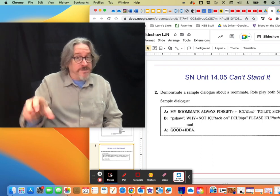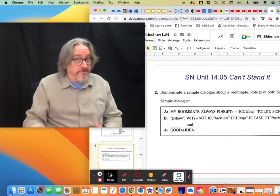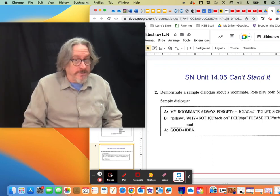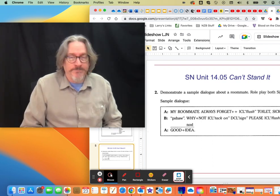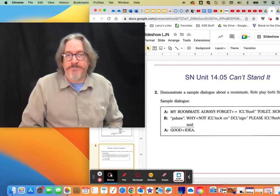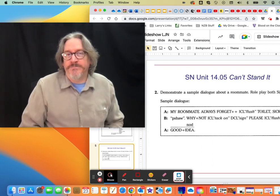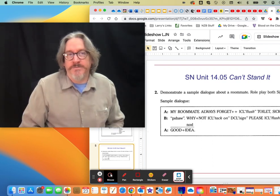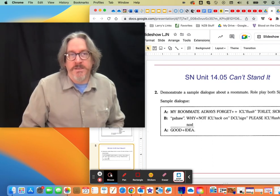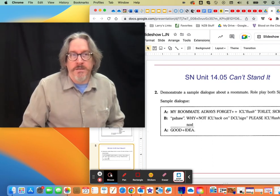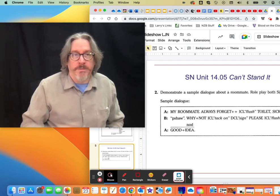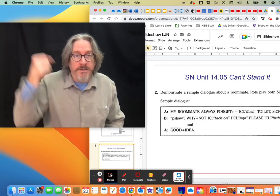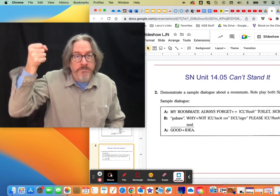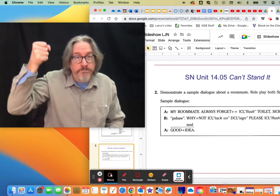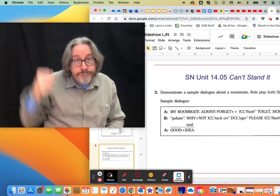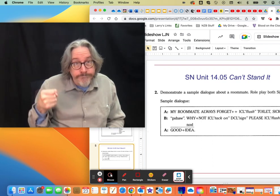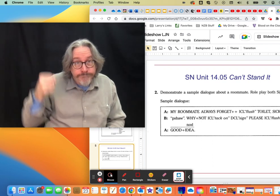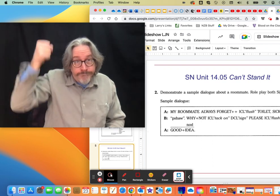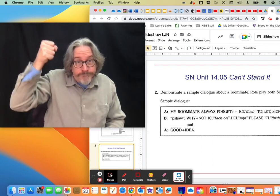we use it.